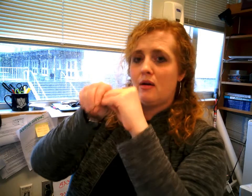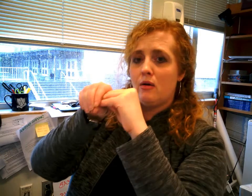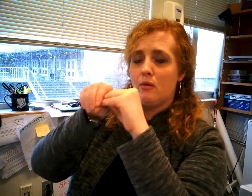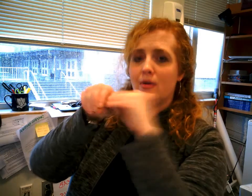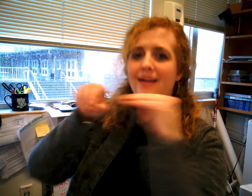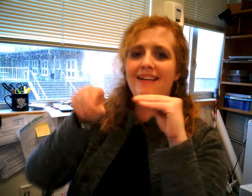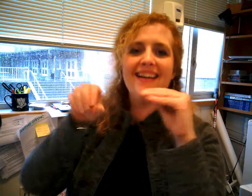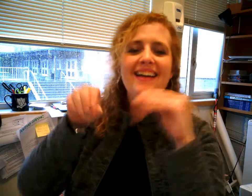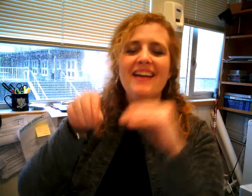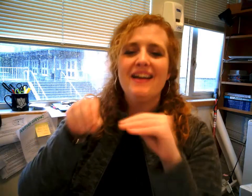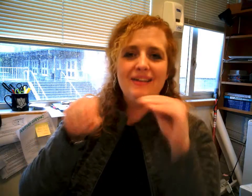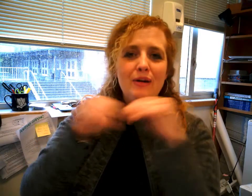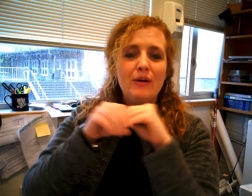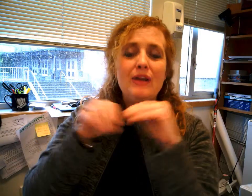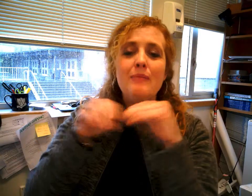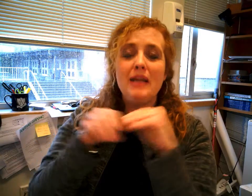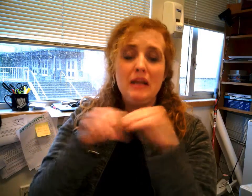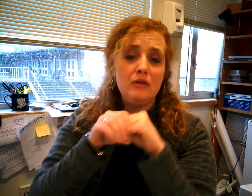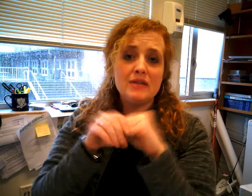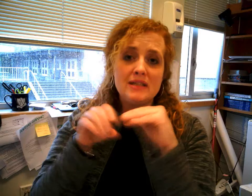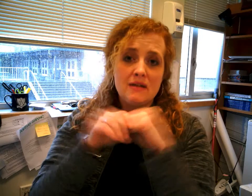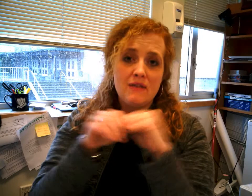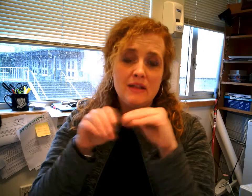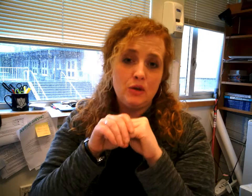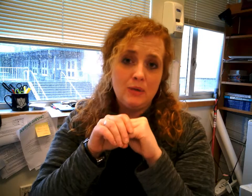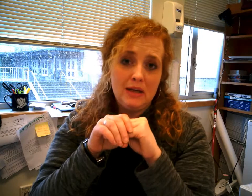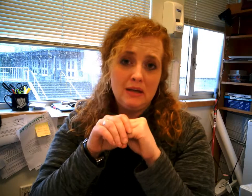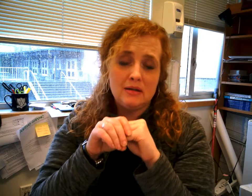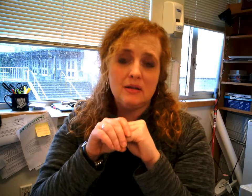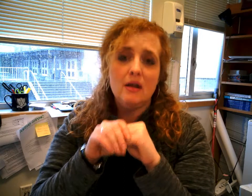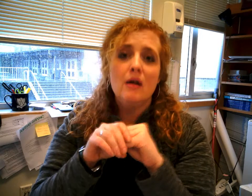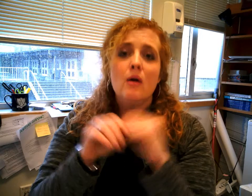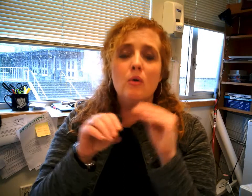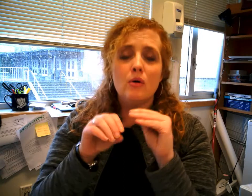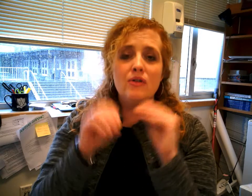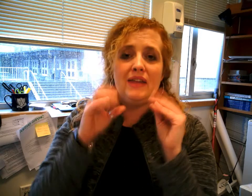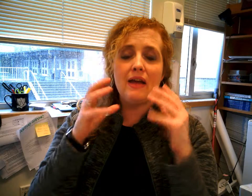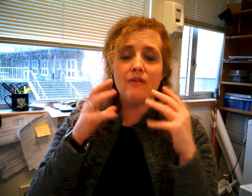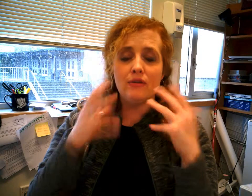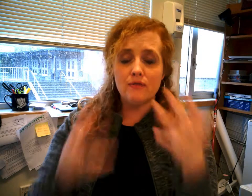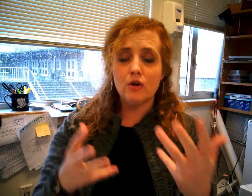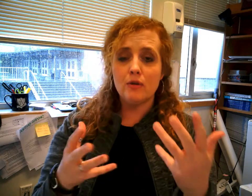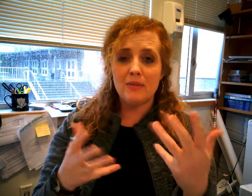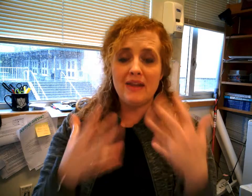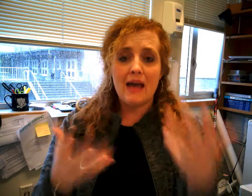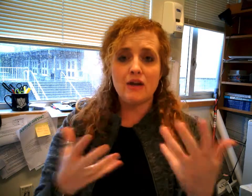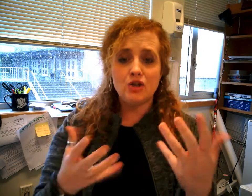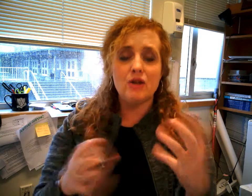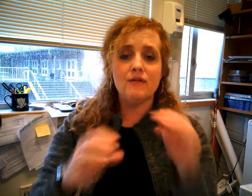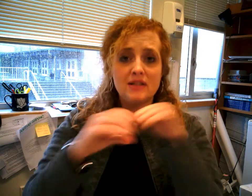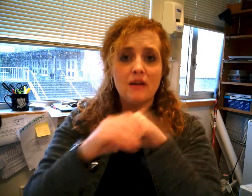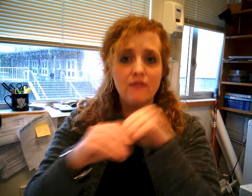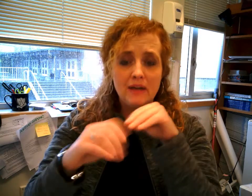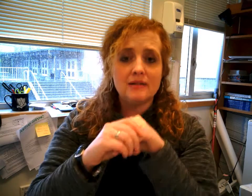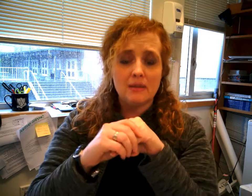O. So it can be either the stuffing that you eat or the verb, the action of stuffing